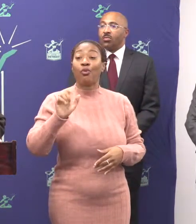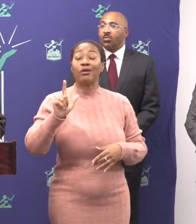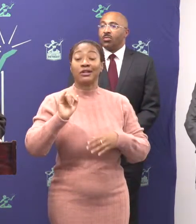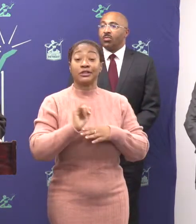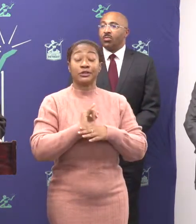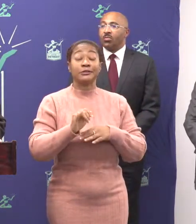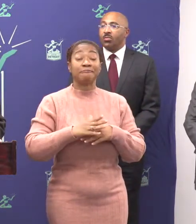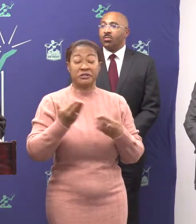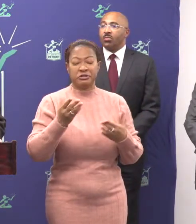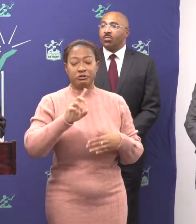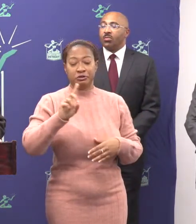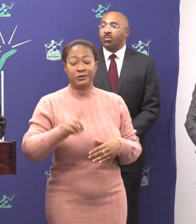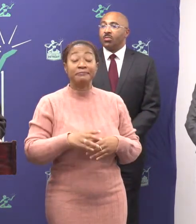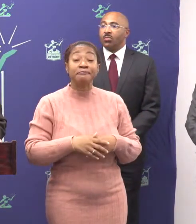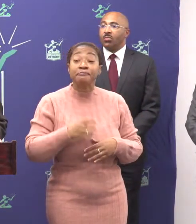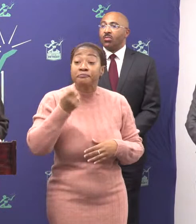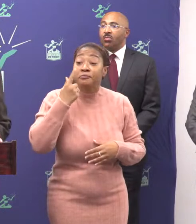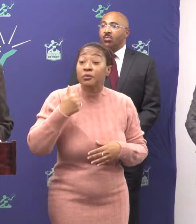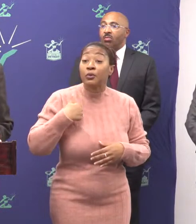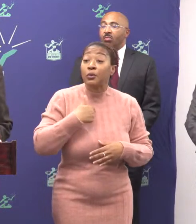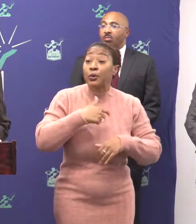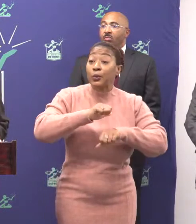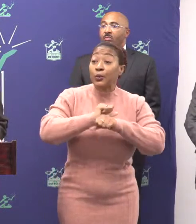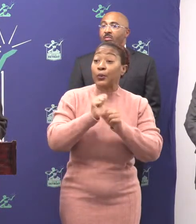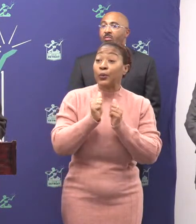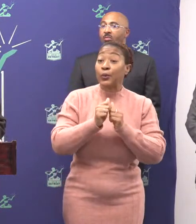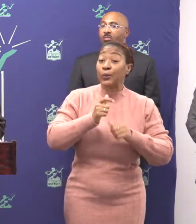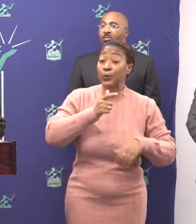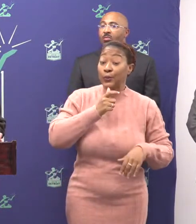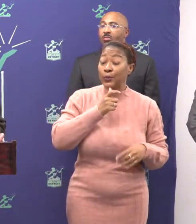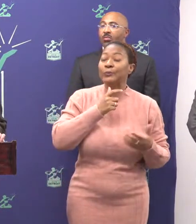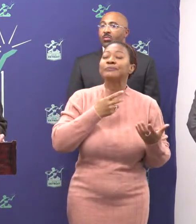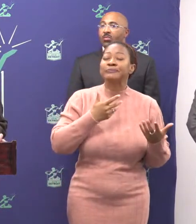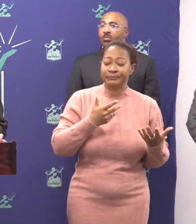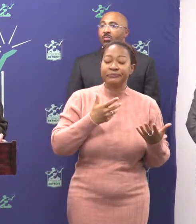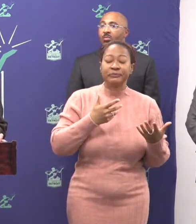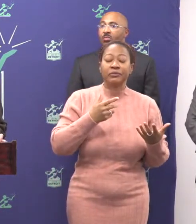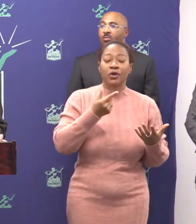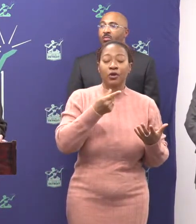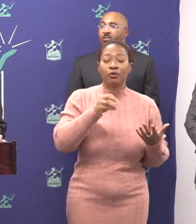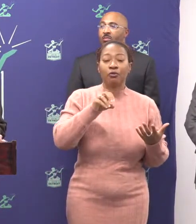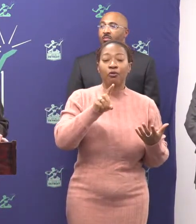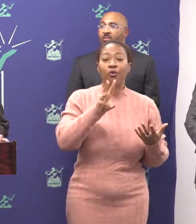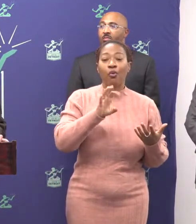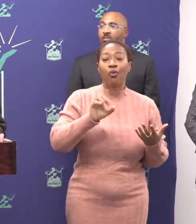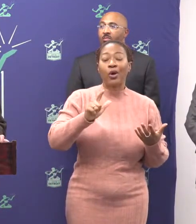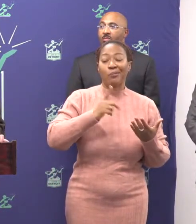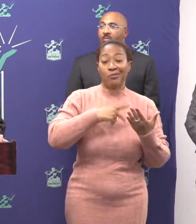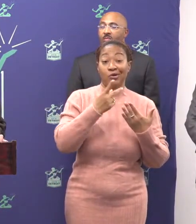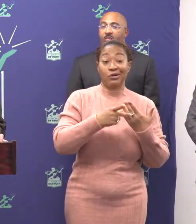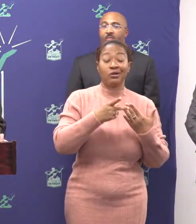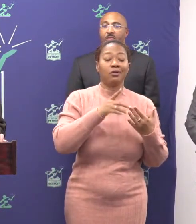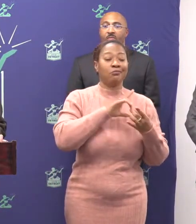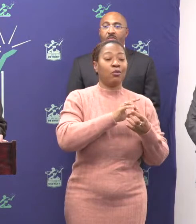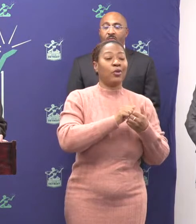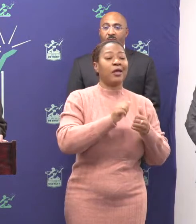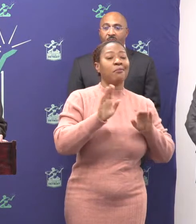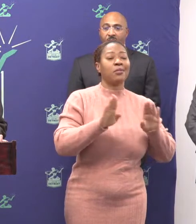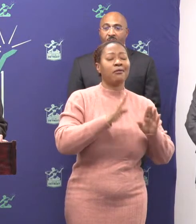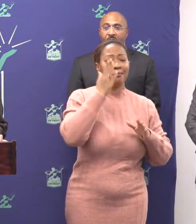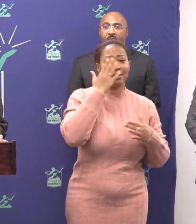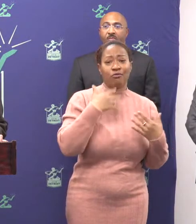in that capacity, we are working with Goodwill programming in our behavior and mental